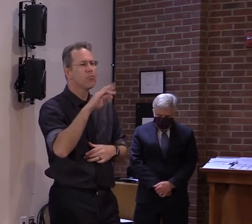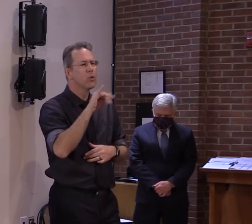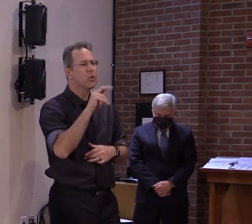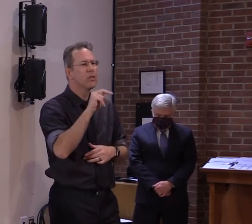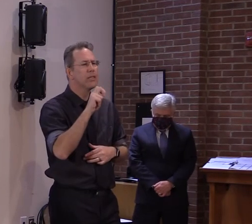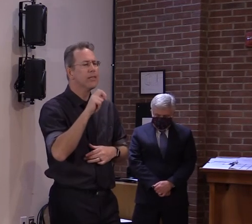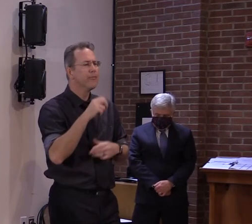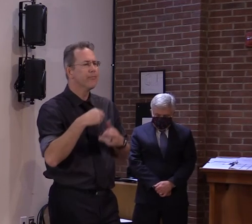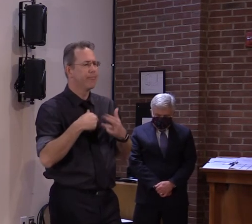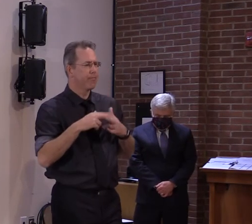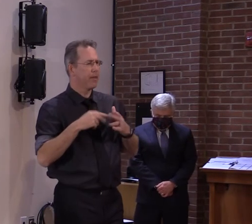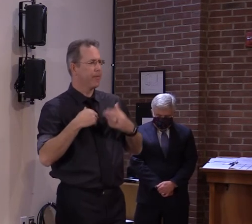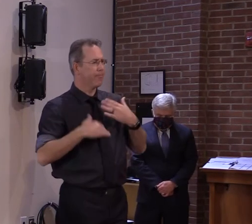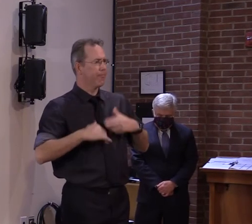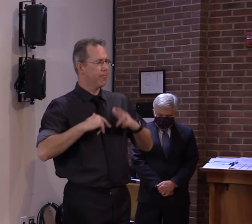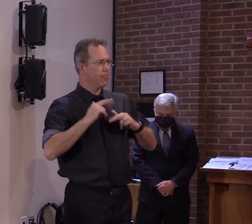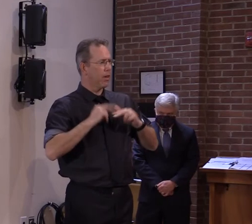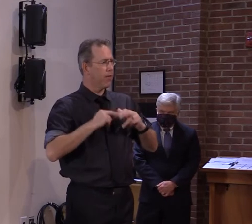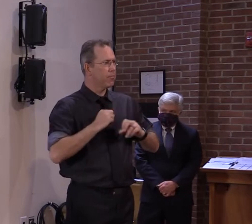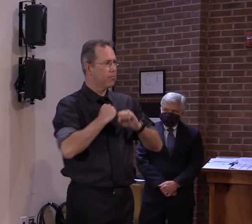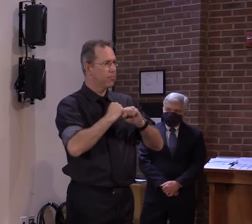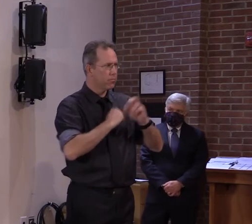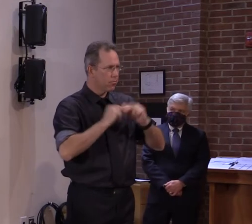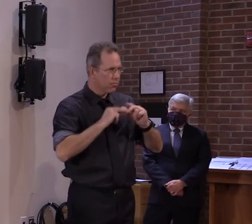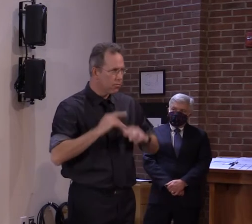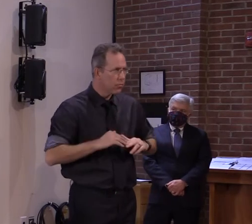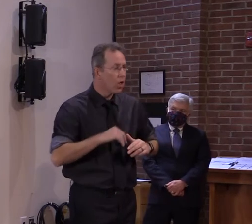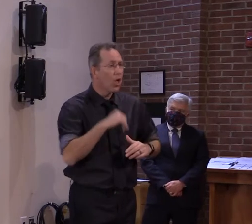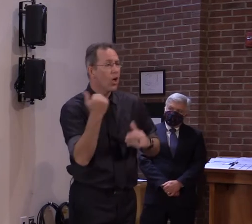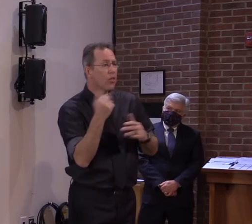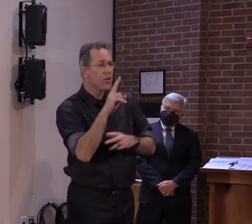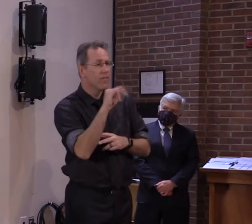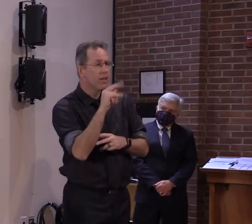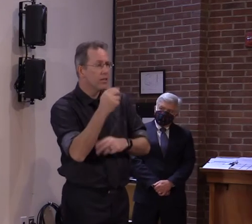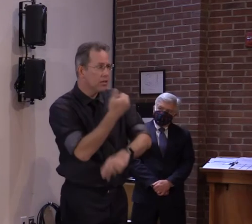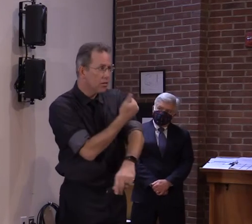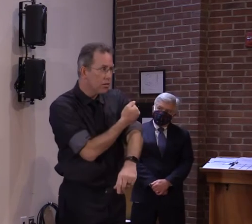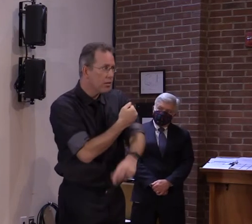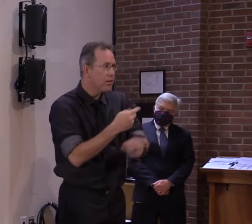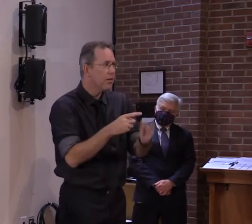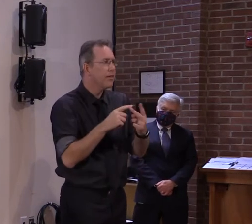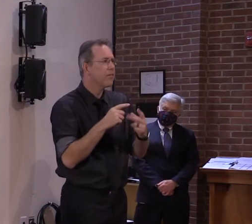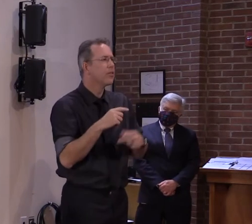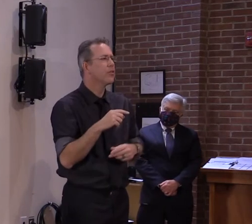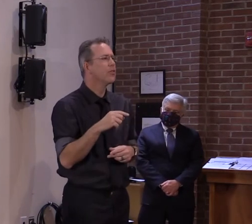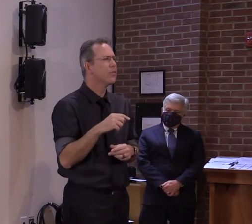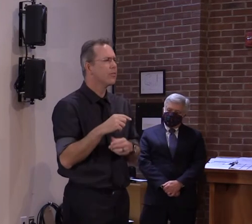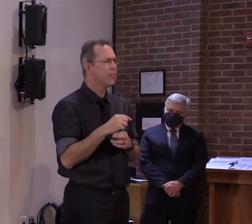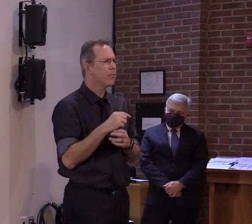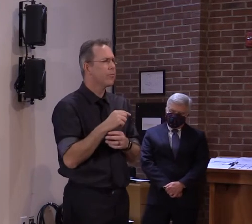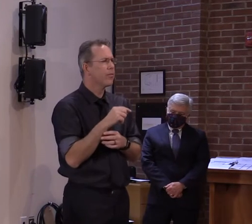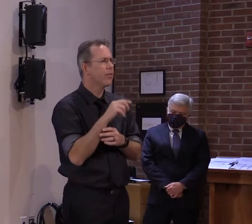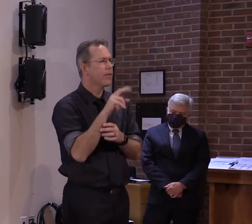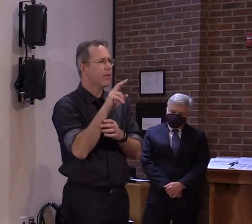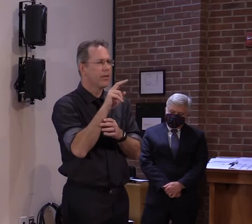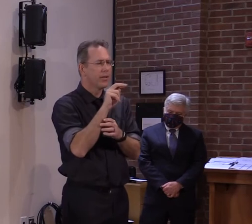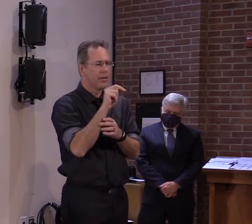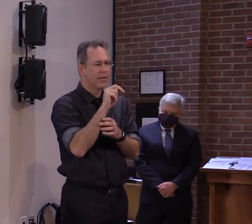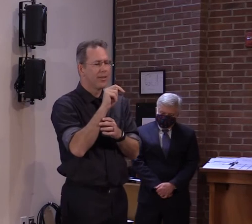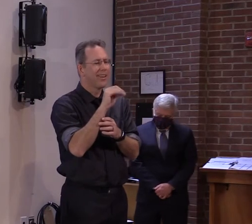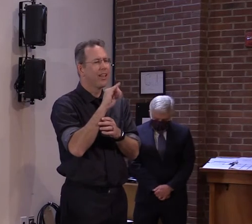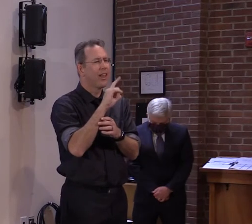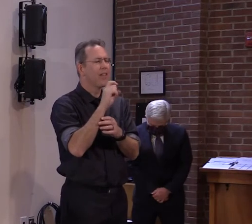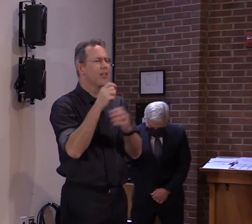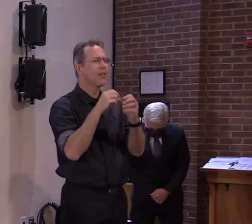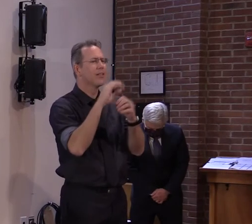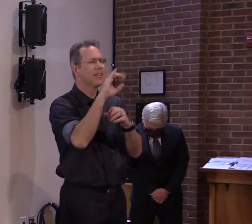the nucleic acid or have the nucleic acid enter one of your cells and you produce antibodies